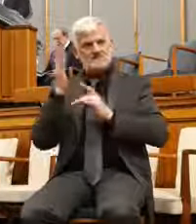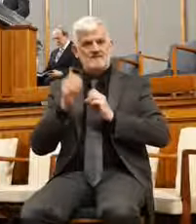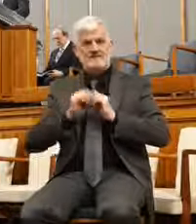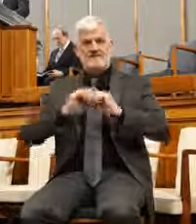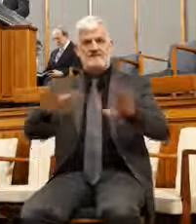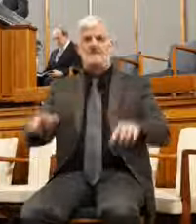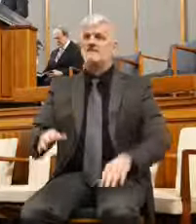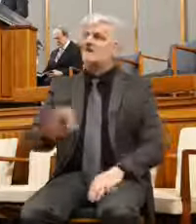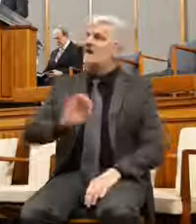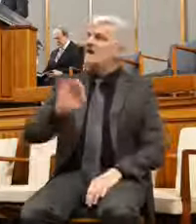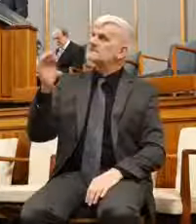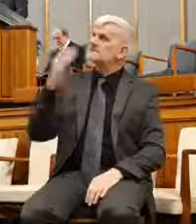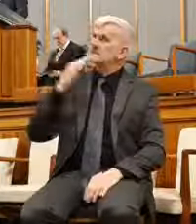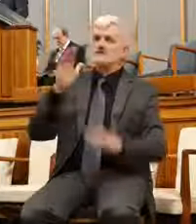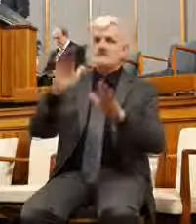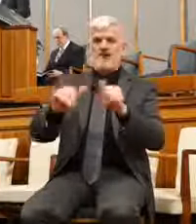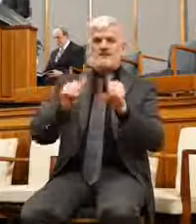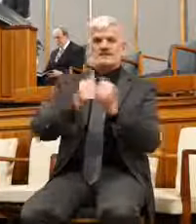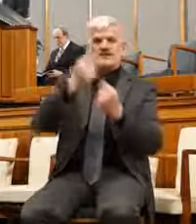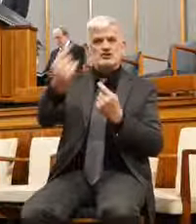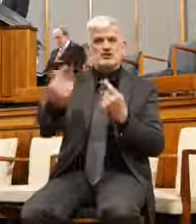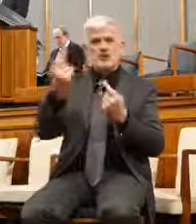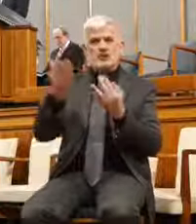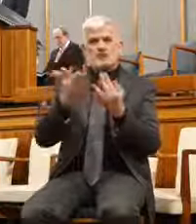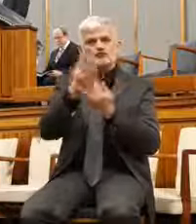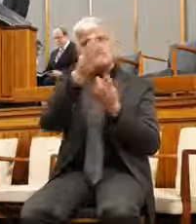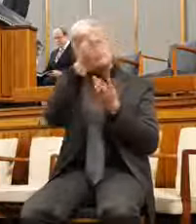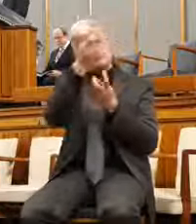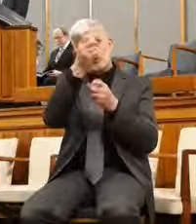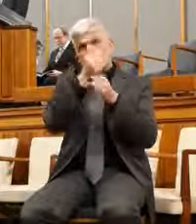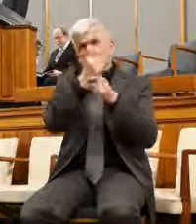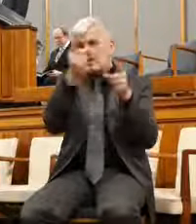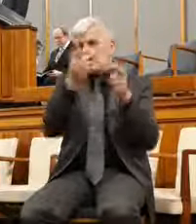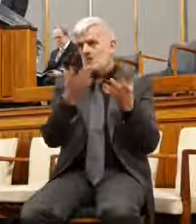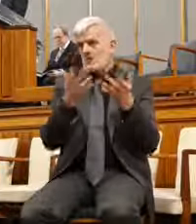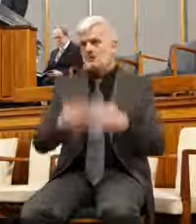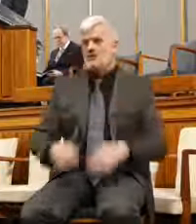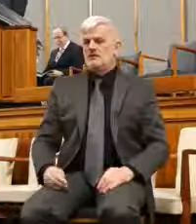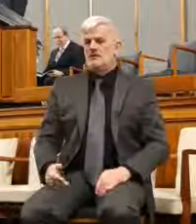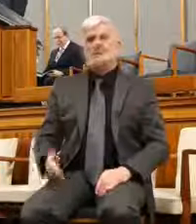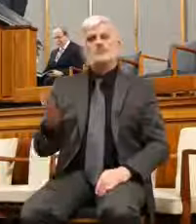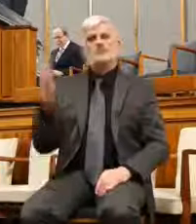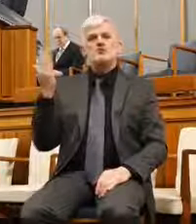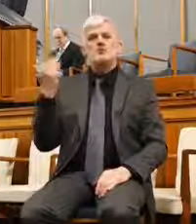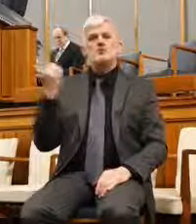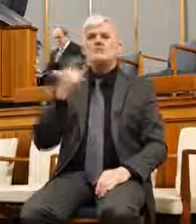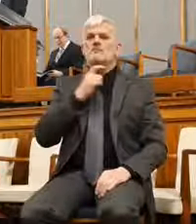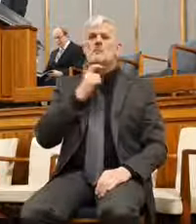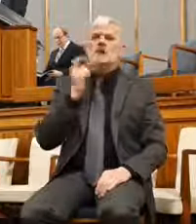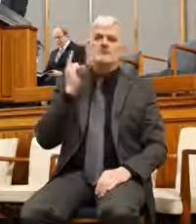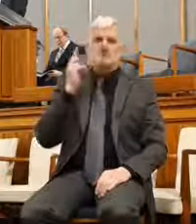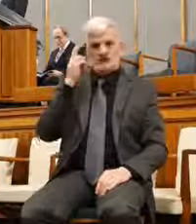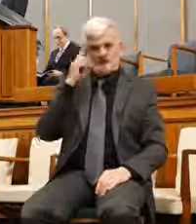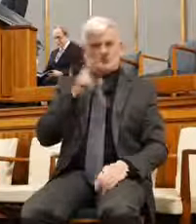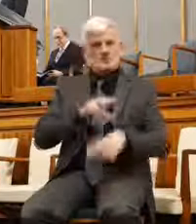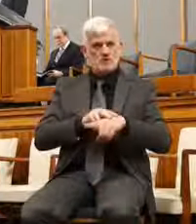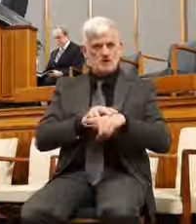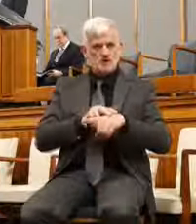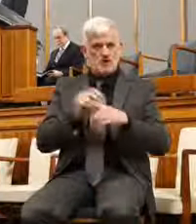that you will know the Lord's blessing as we hear the gospel of his grace. And the preacher is our pastor, Dr. Peter Masters.